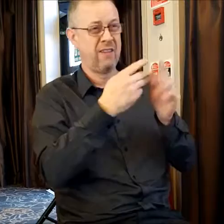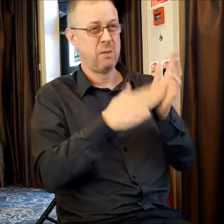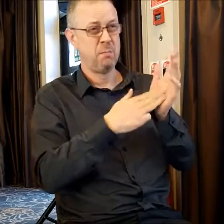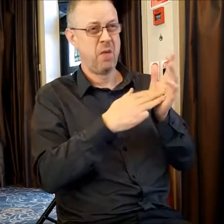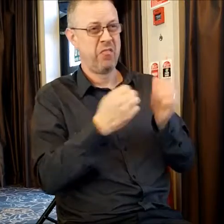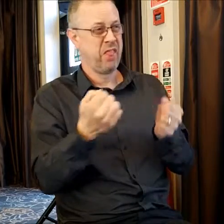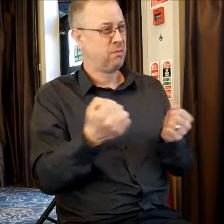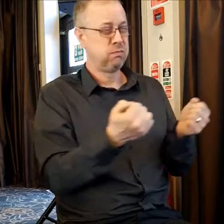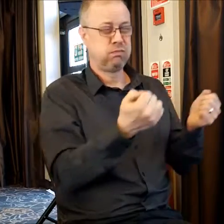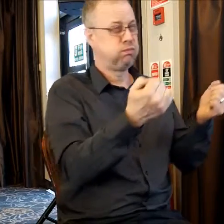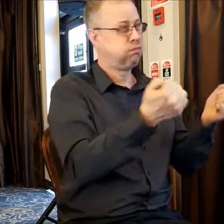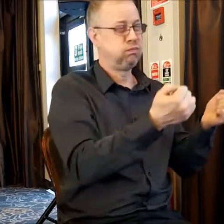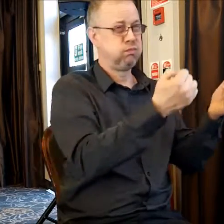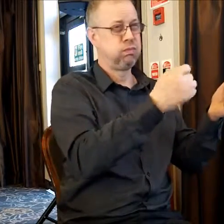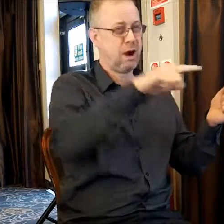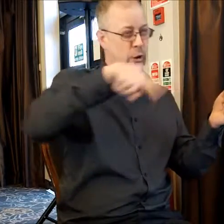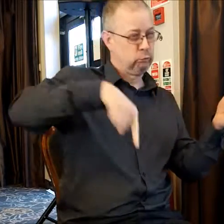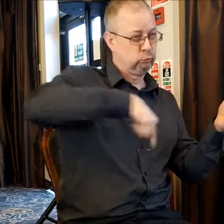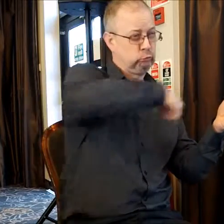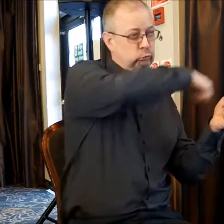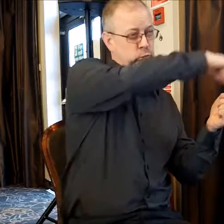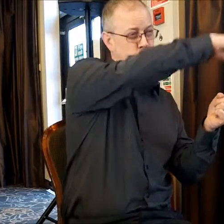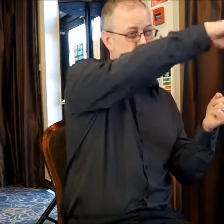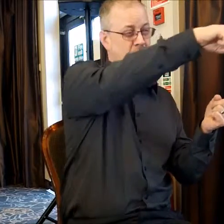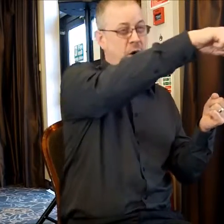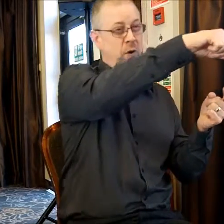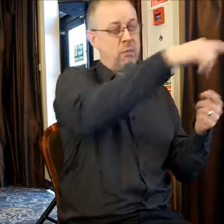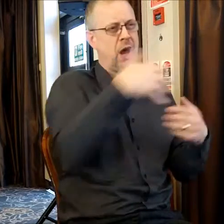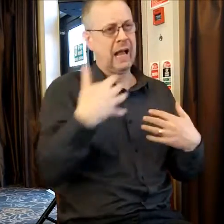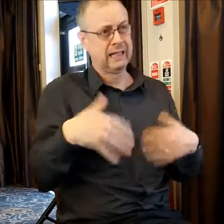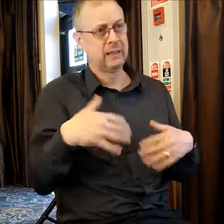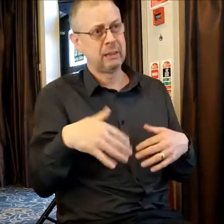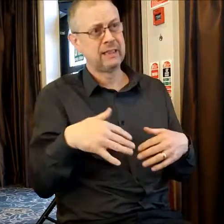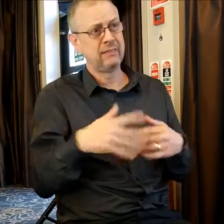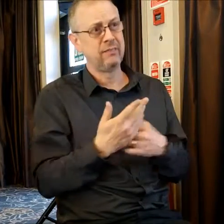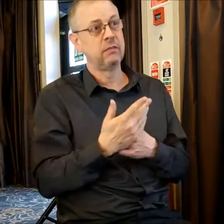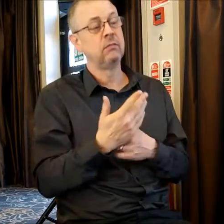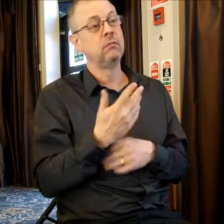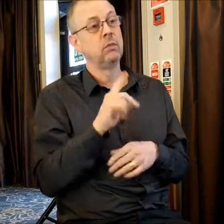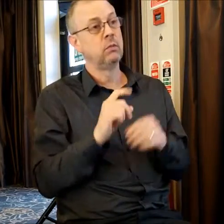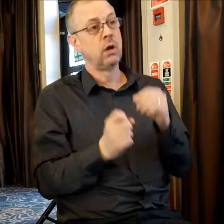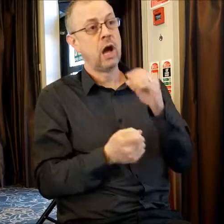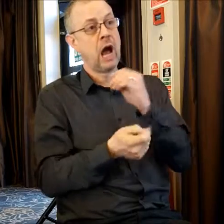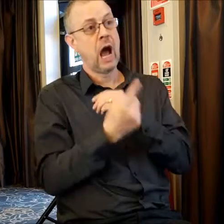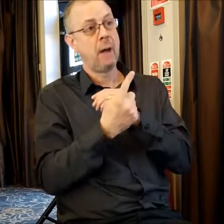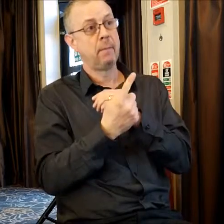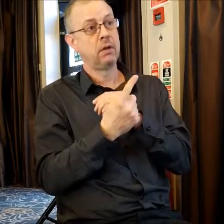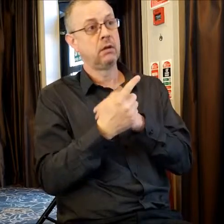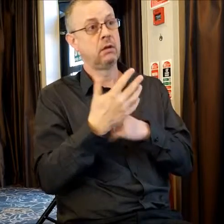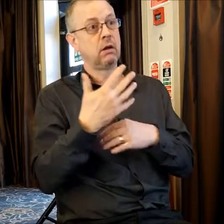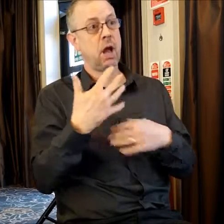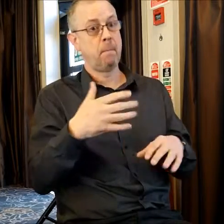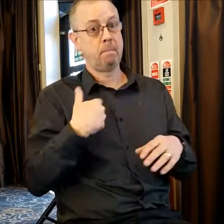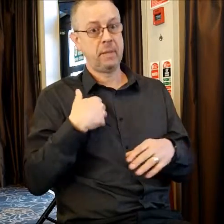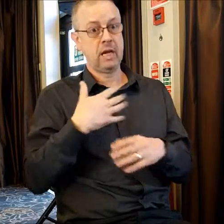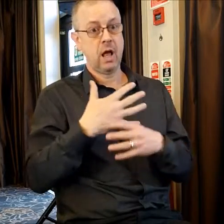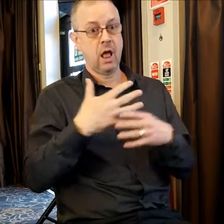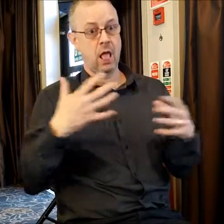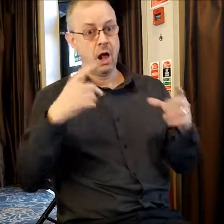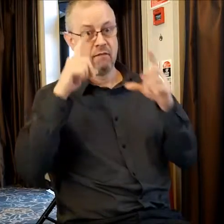stressful exercise. But what it resulted in is some of the best photos we have of sites anyway.